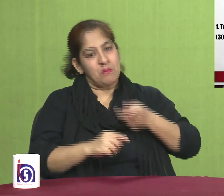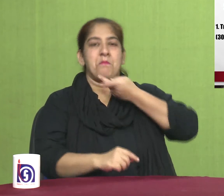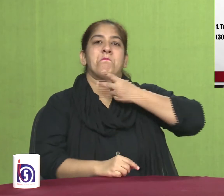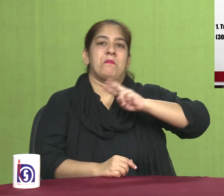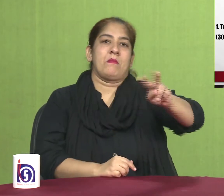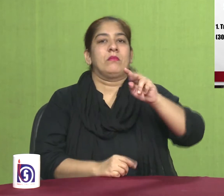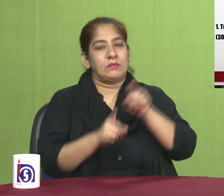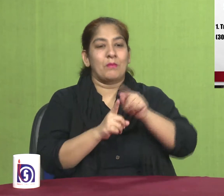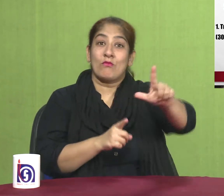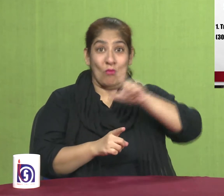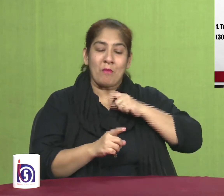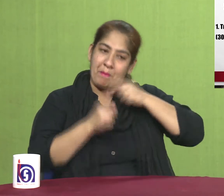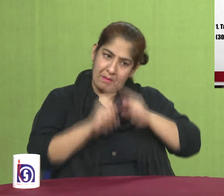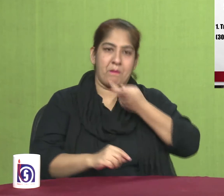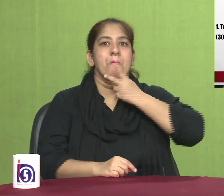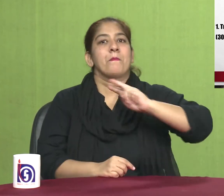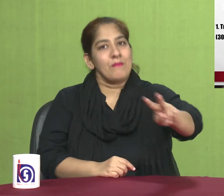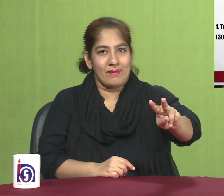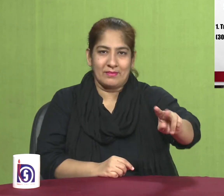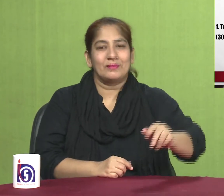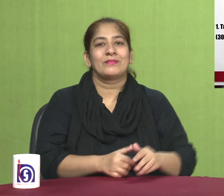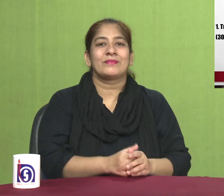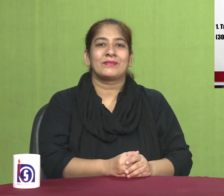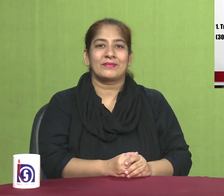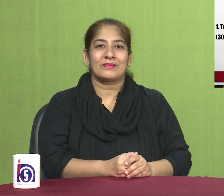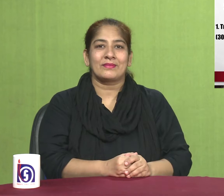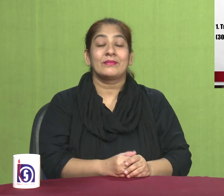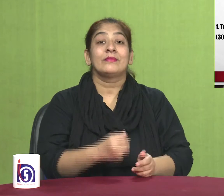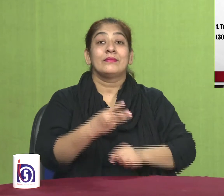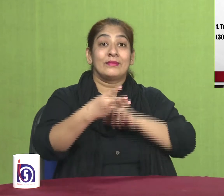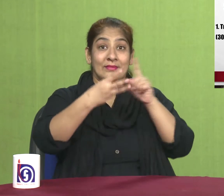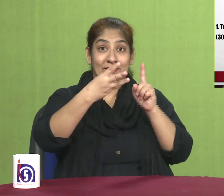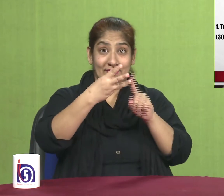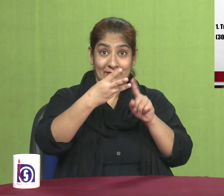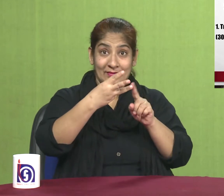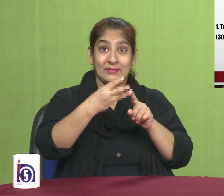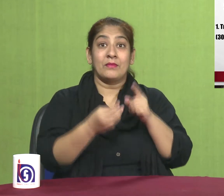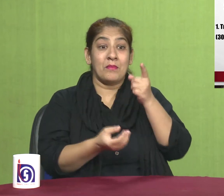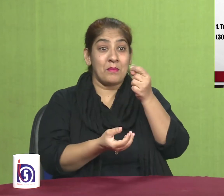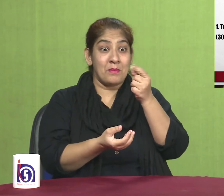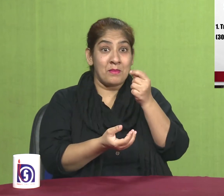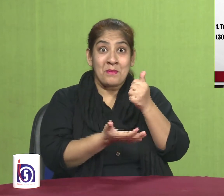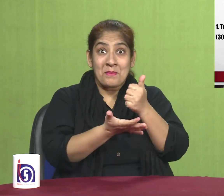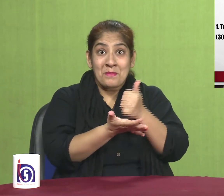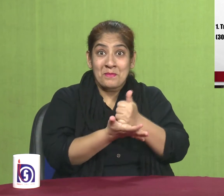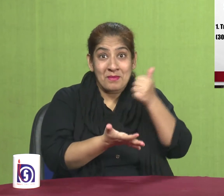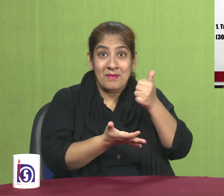cash credits also. You have to return that also on time. Third one